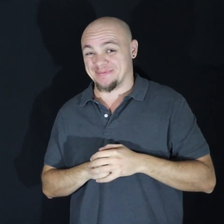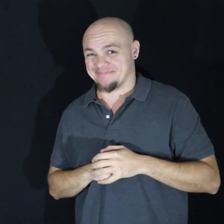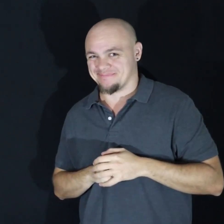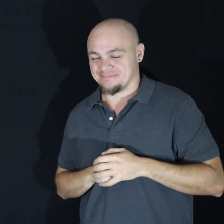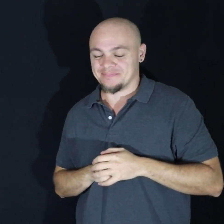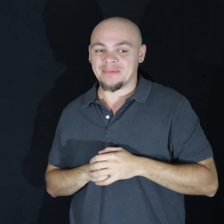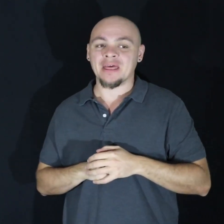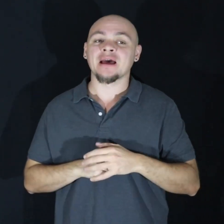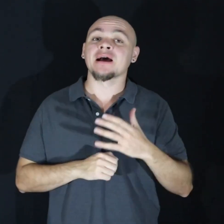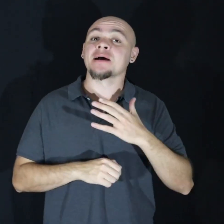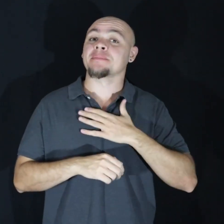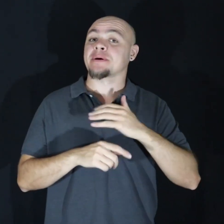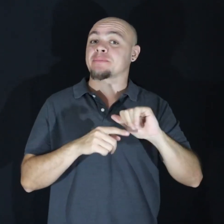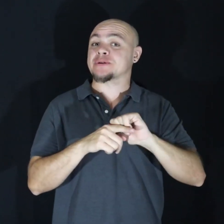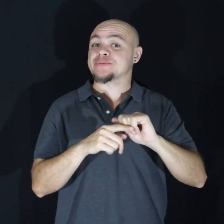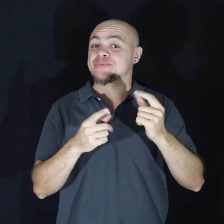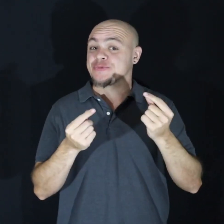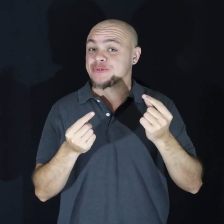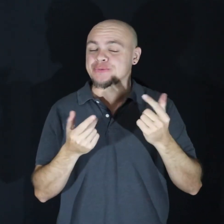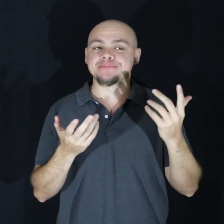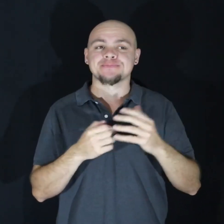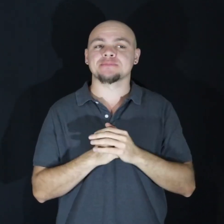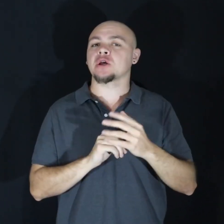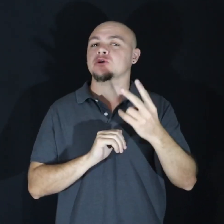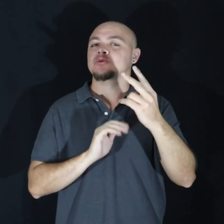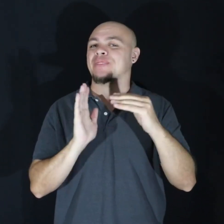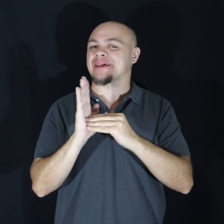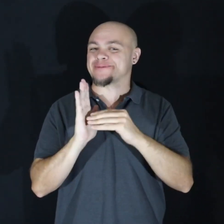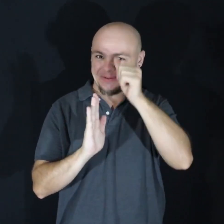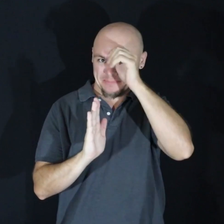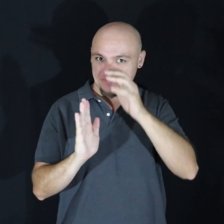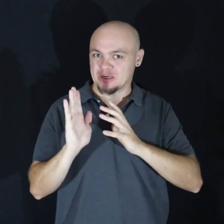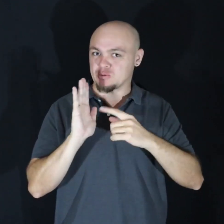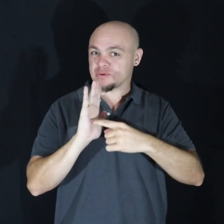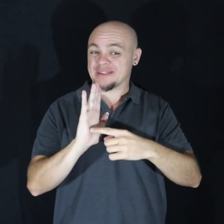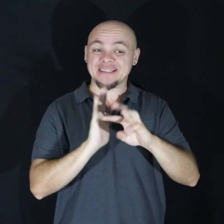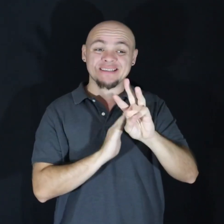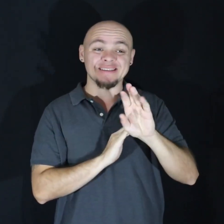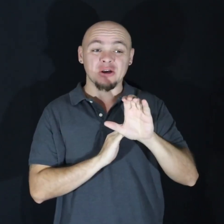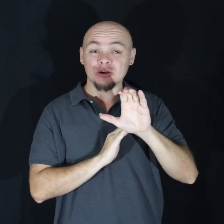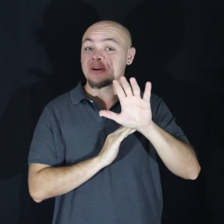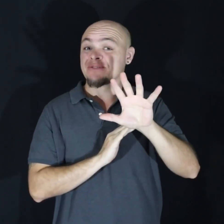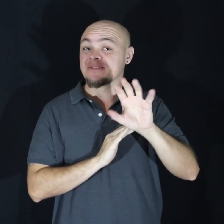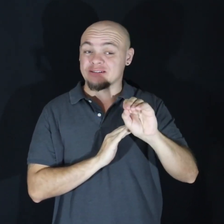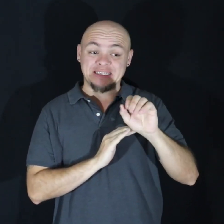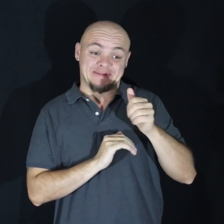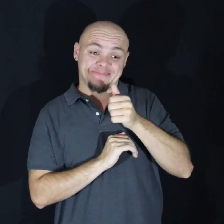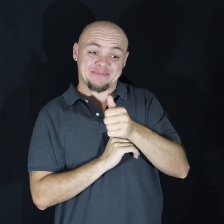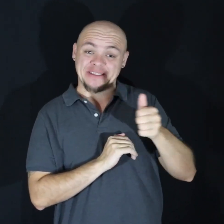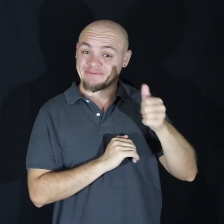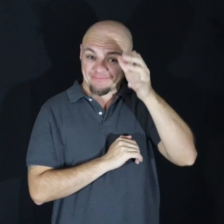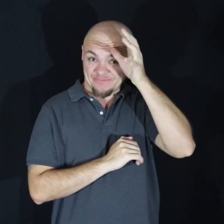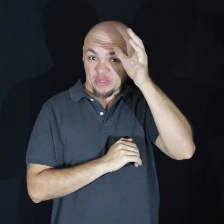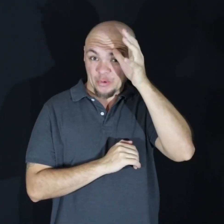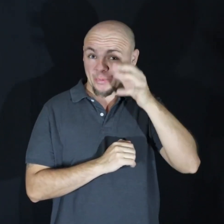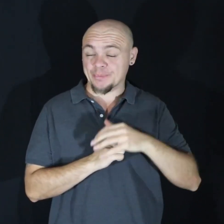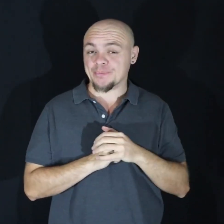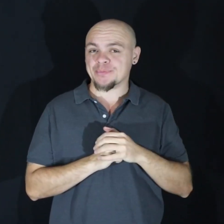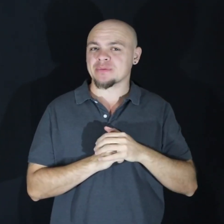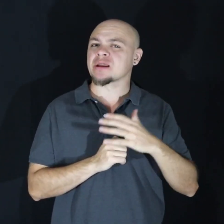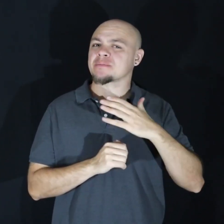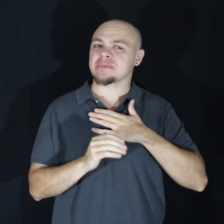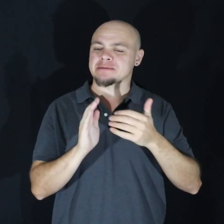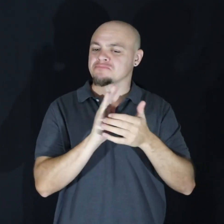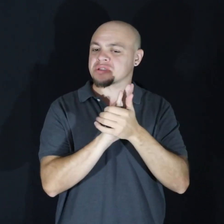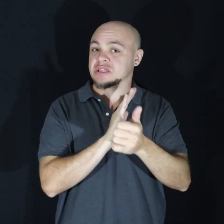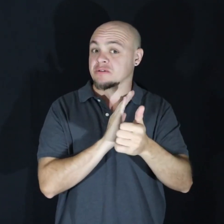In my practice, we've represented over 2,000 men, 650 of whom are fathers. My expertise not